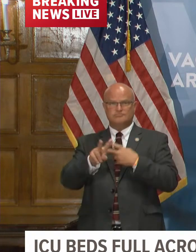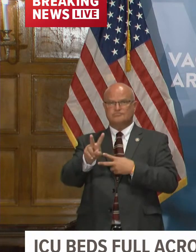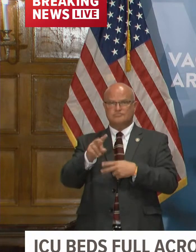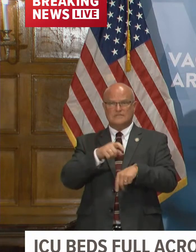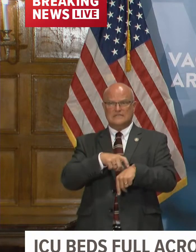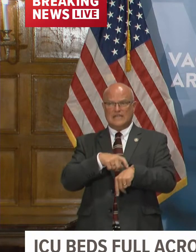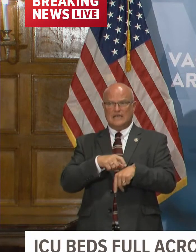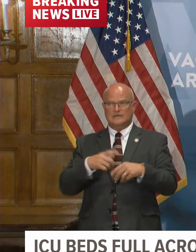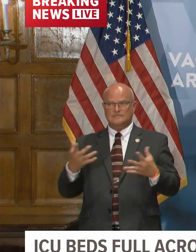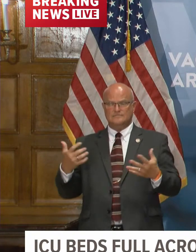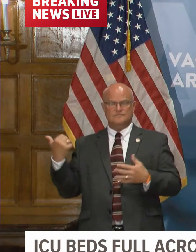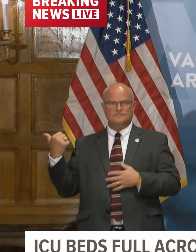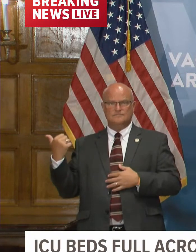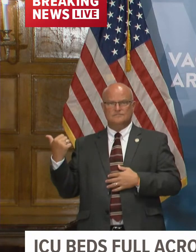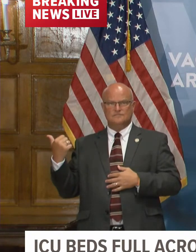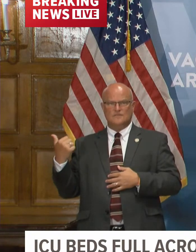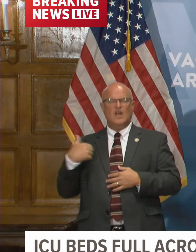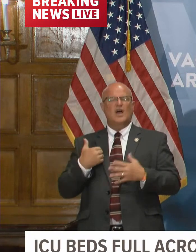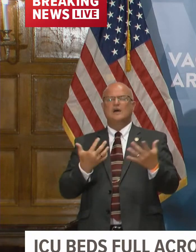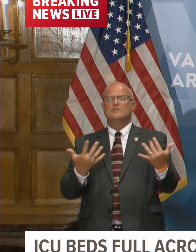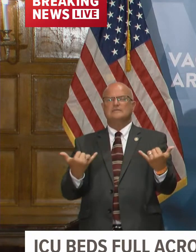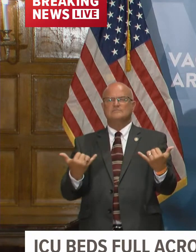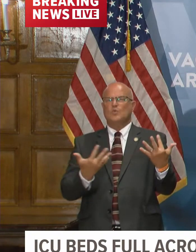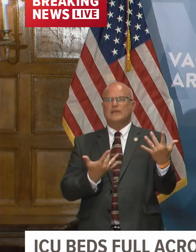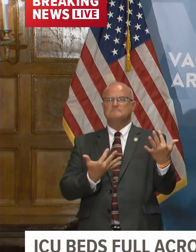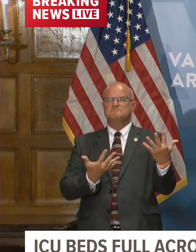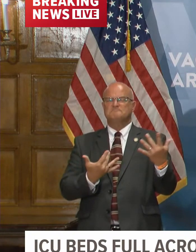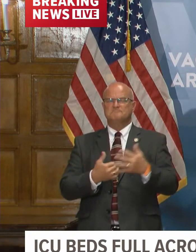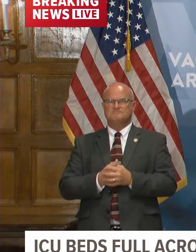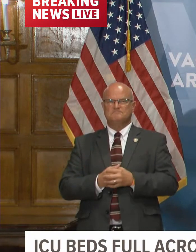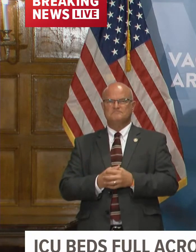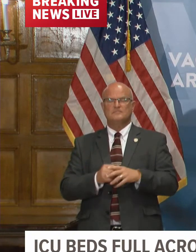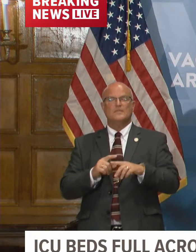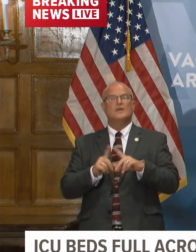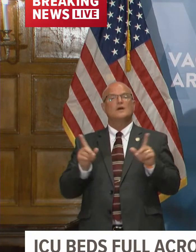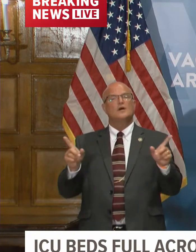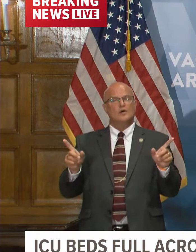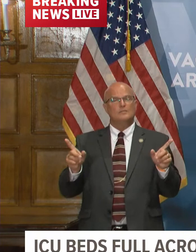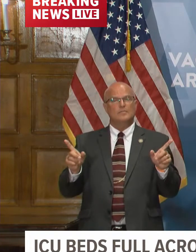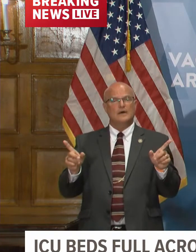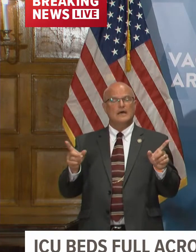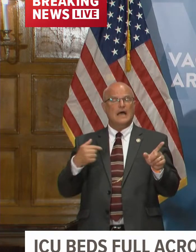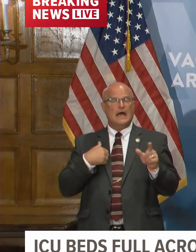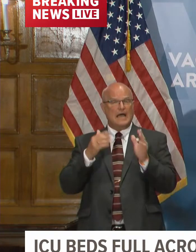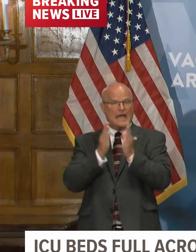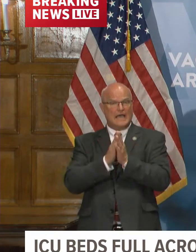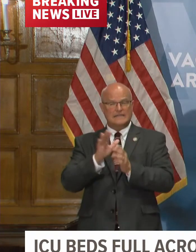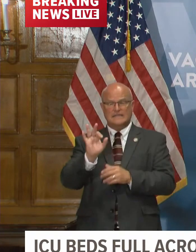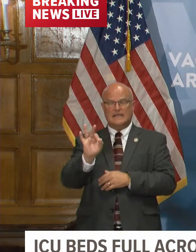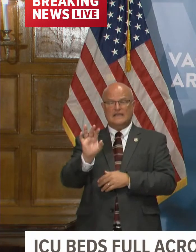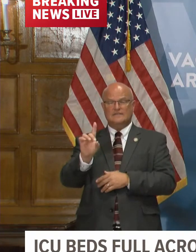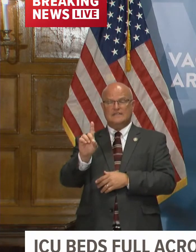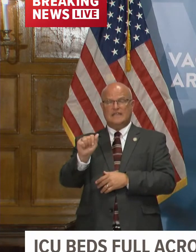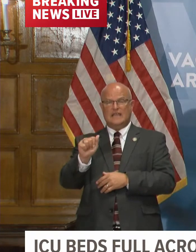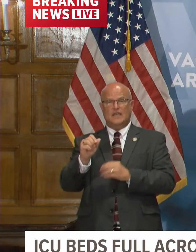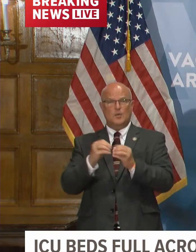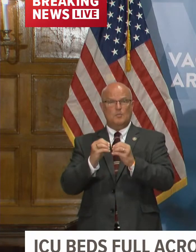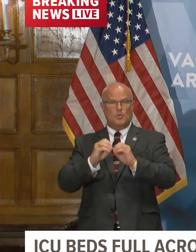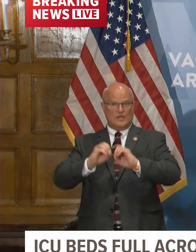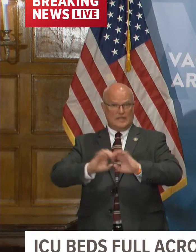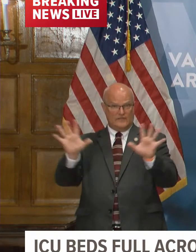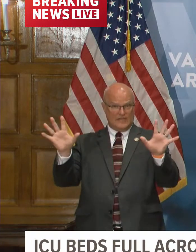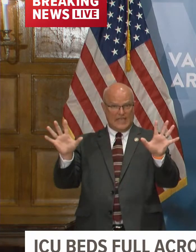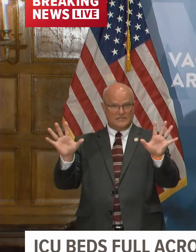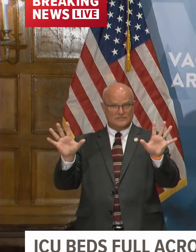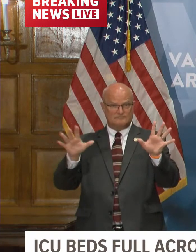do not. I think we would wait at this point. Yeah. But I did ask the FDA for more